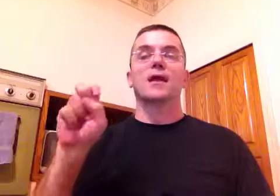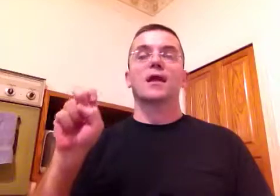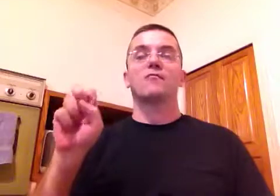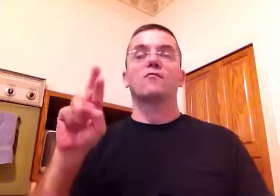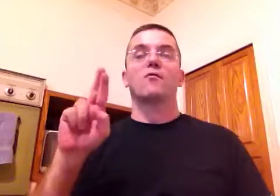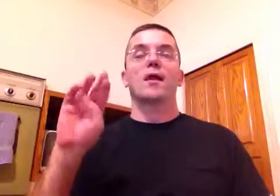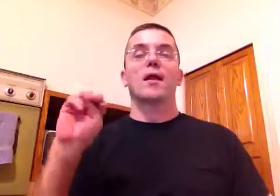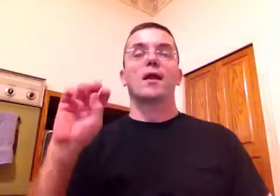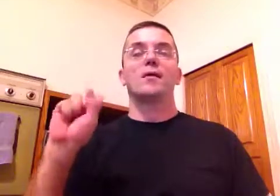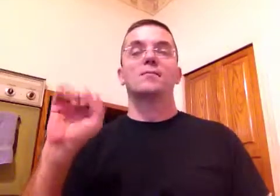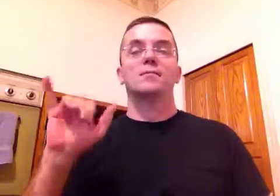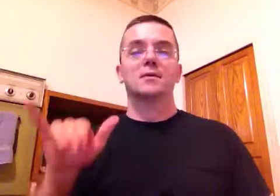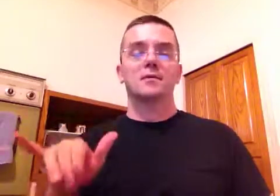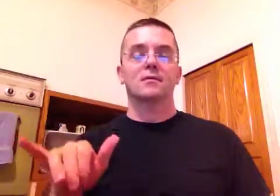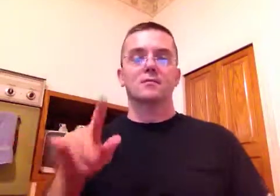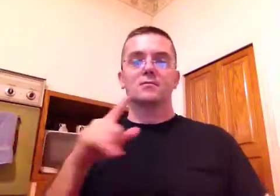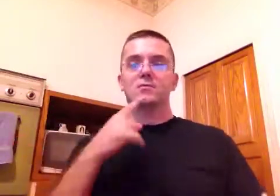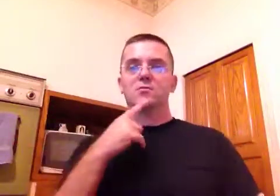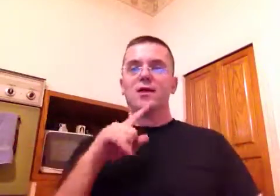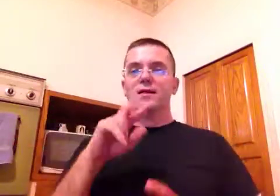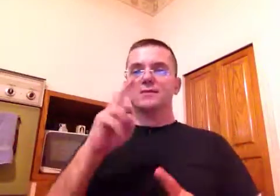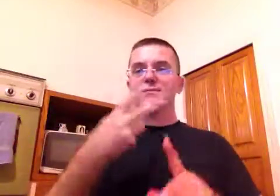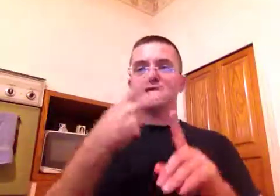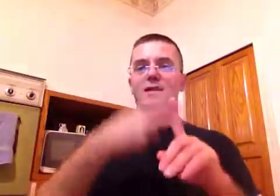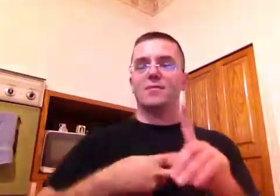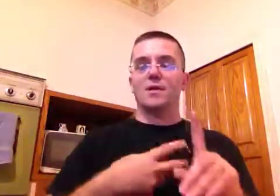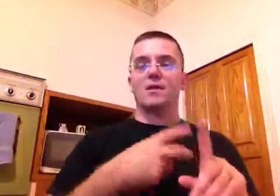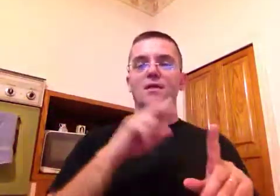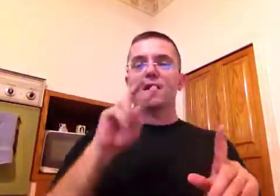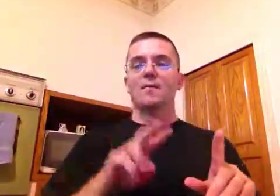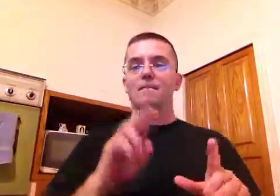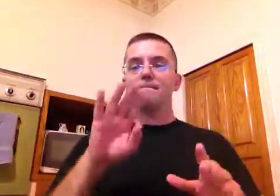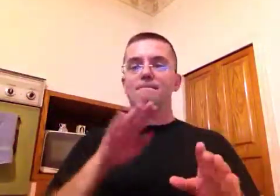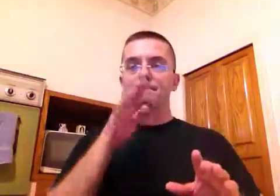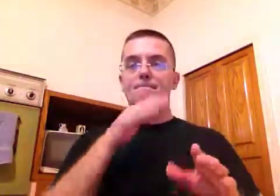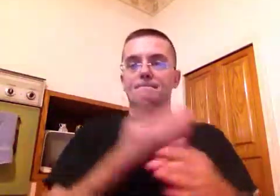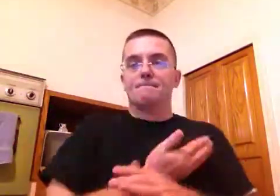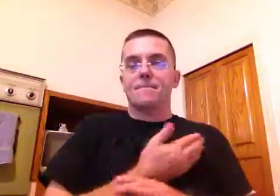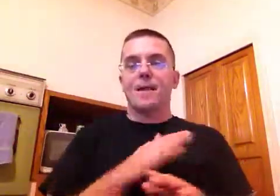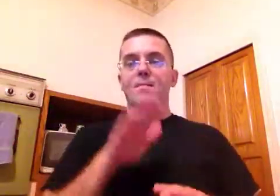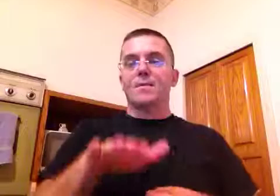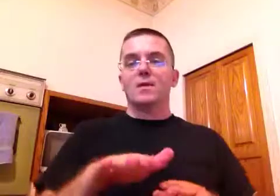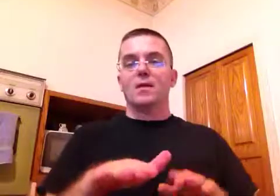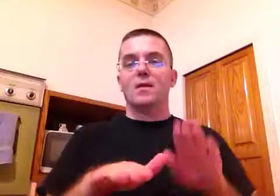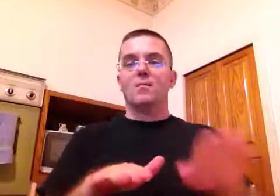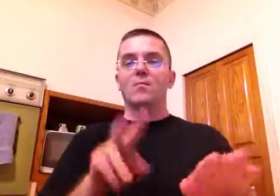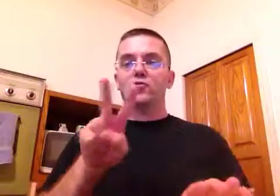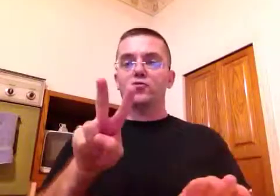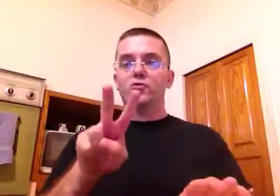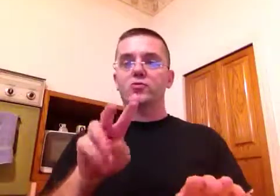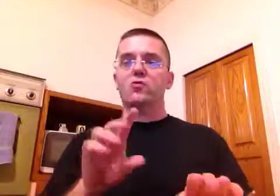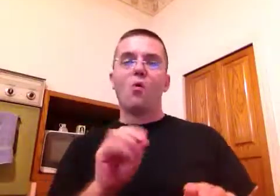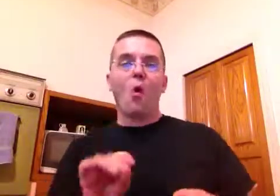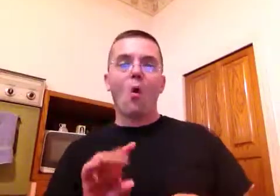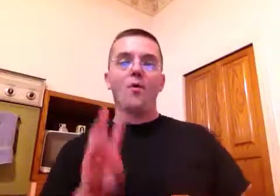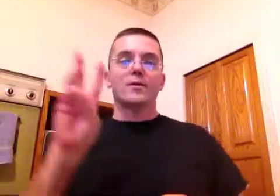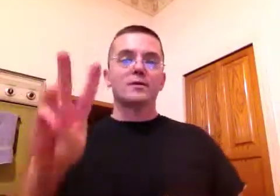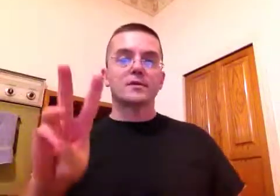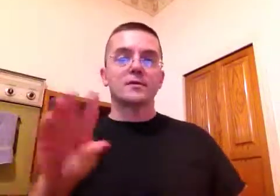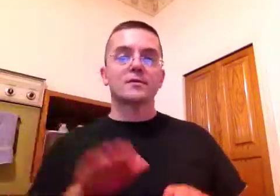says, is a second mortgage baby step 2 or baby step 6? Well, baby step 2 is where you list all of your debts except your home, smallest